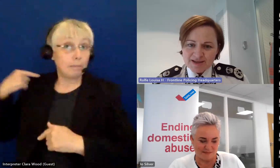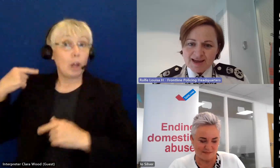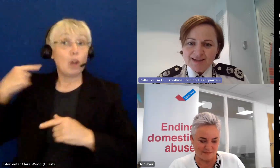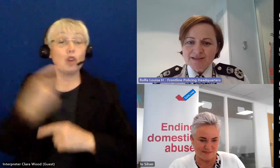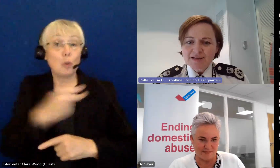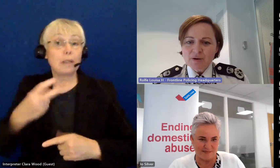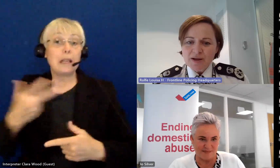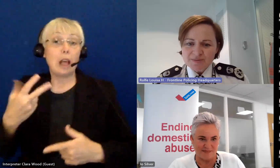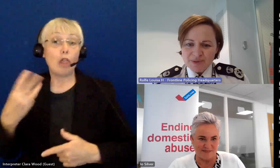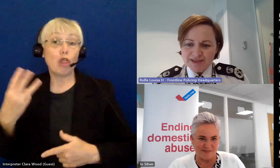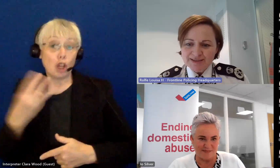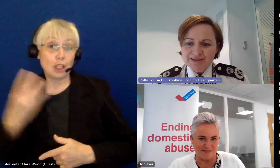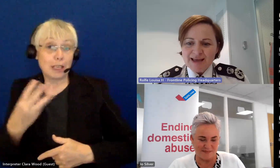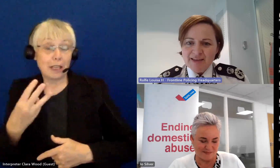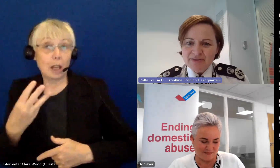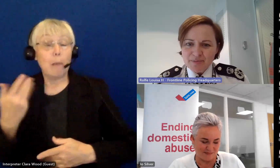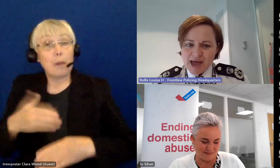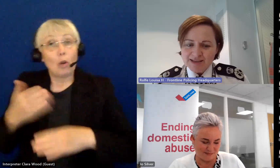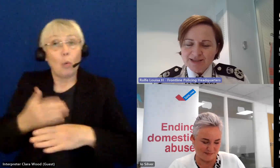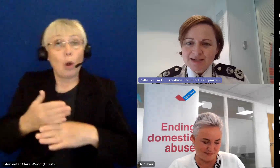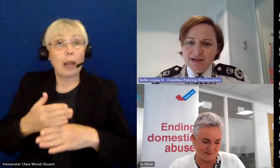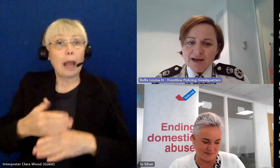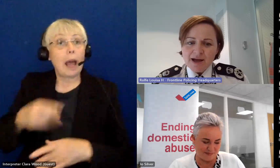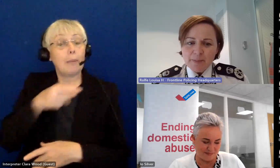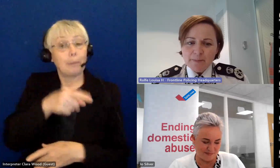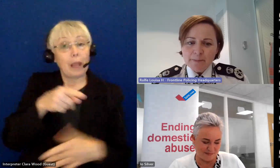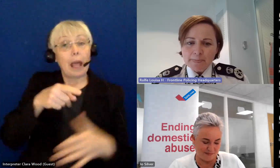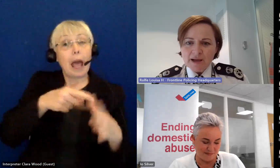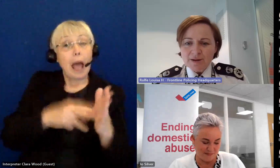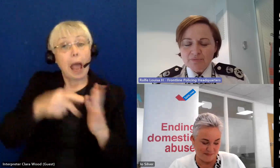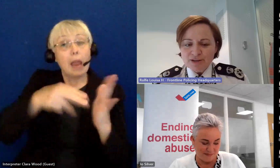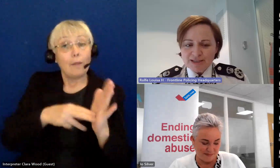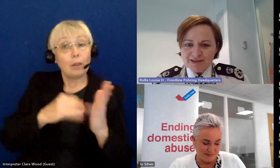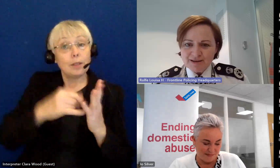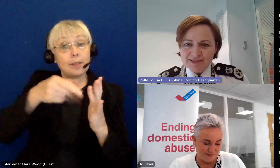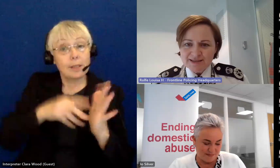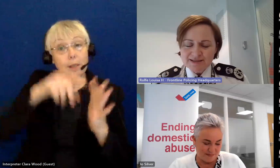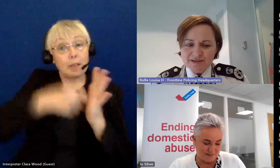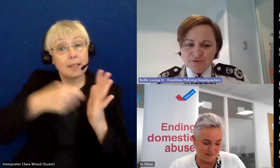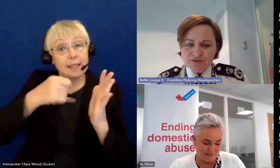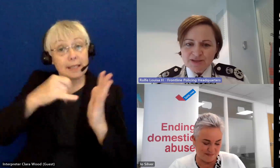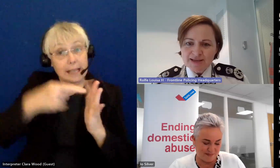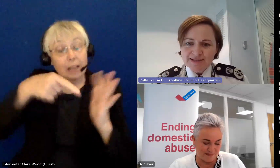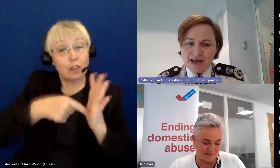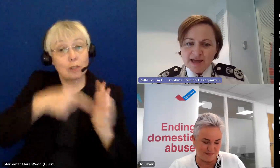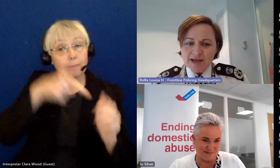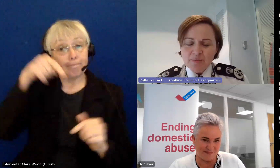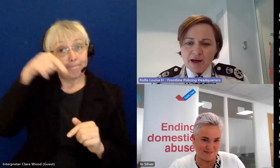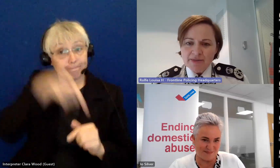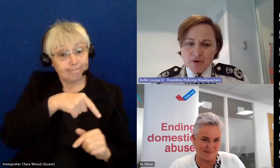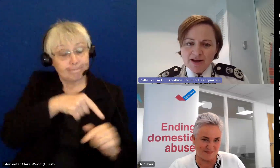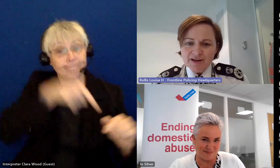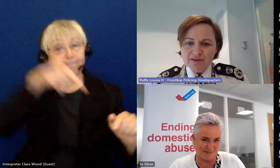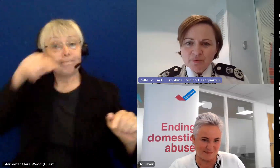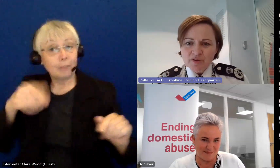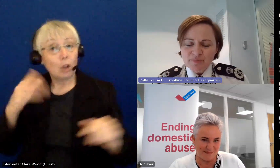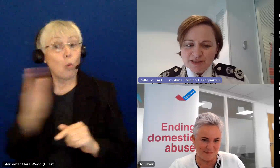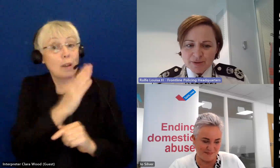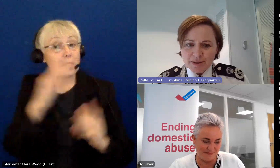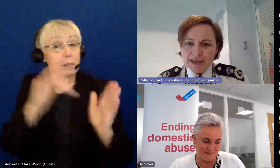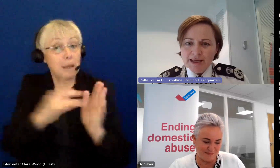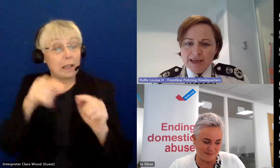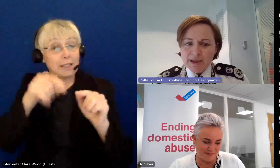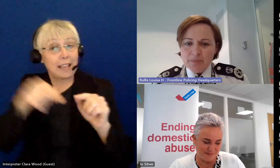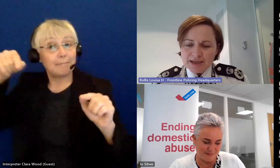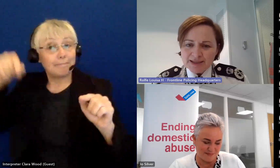and Somerset, West Midlands and the Met. And I'm really delighted to talk to you here today about the work that we've